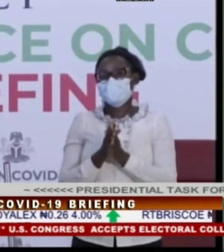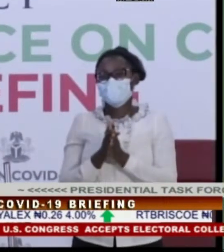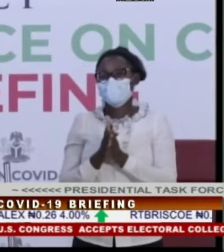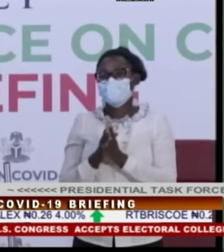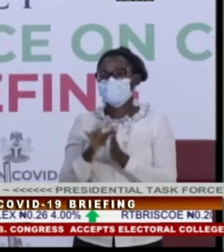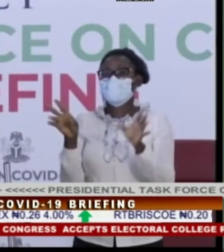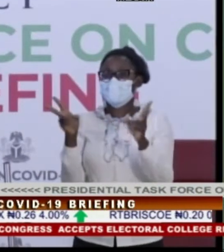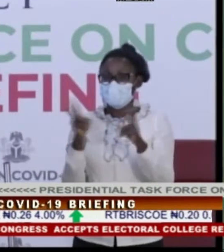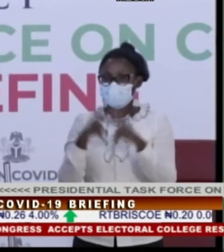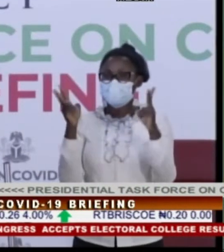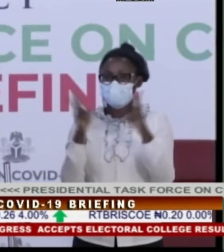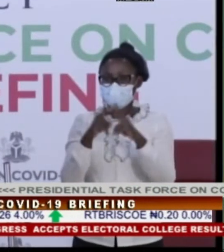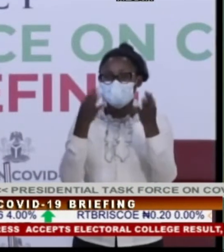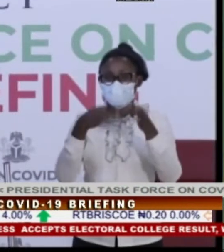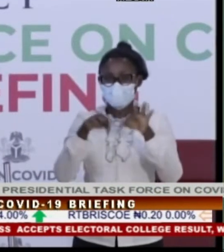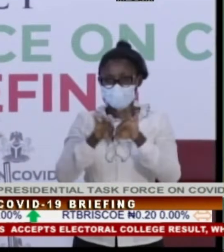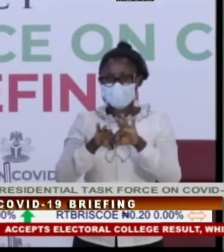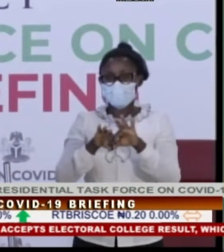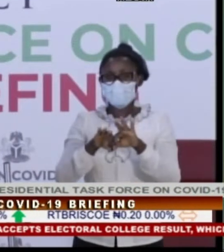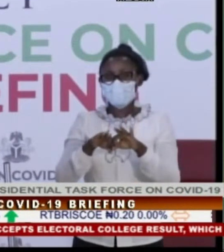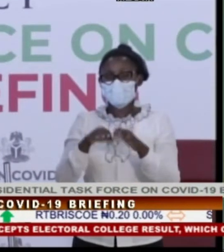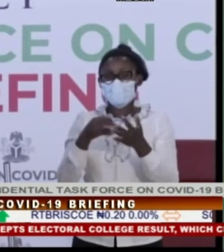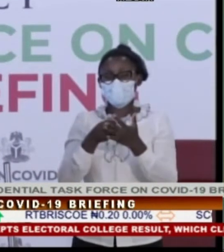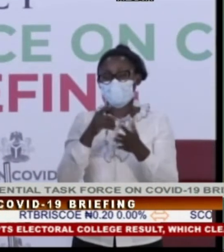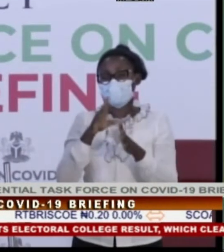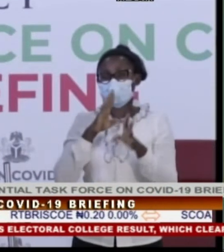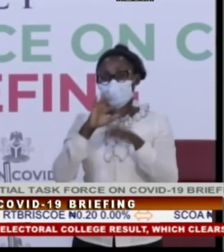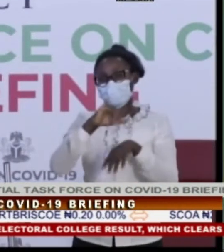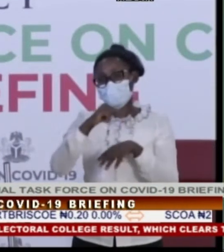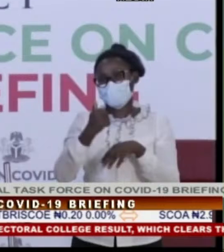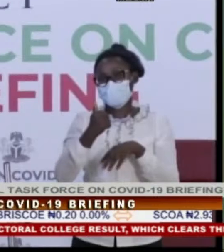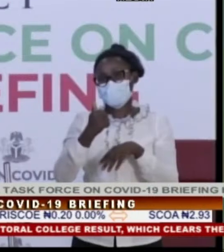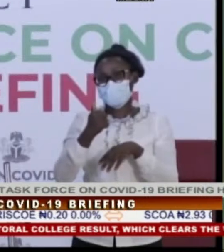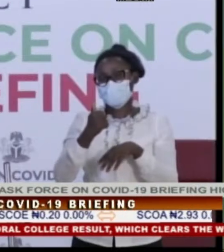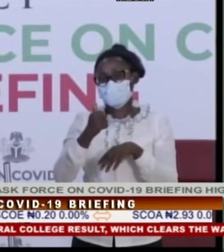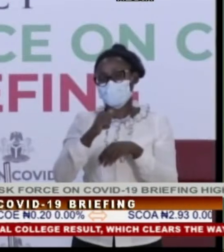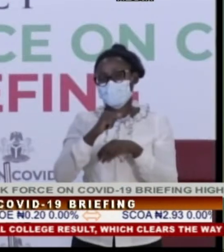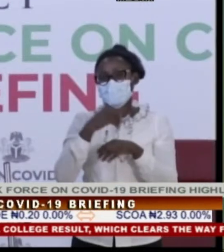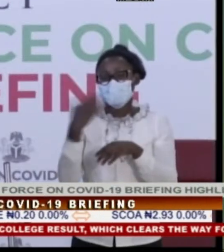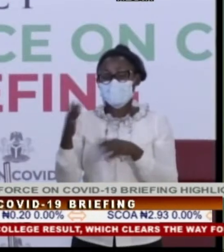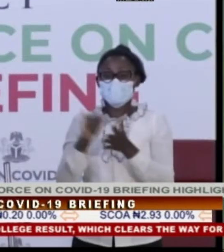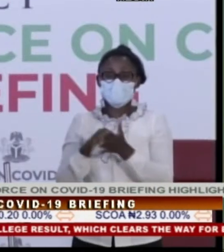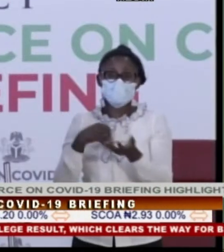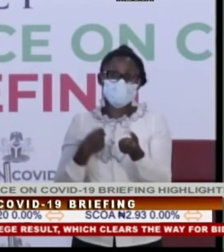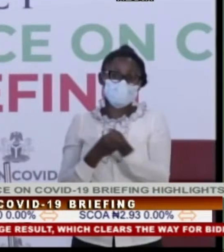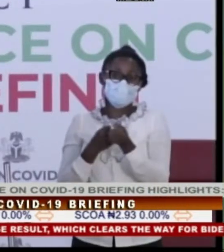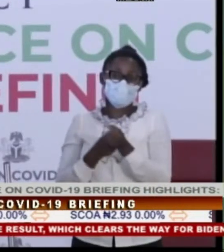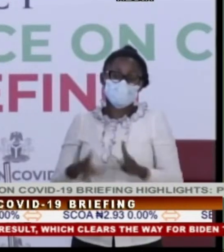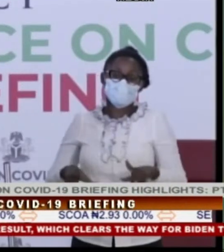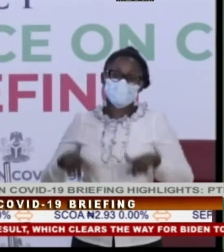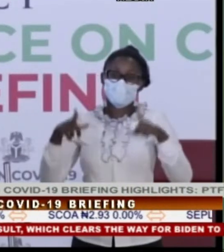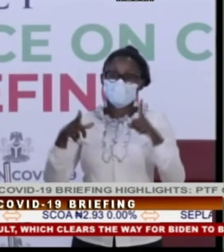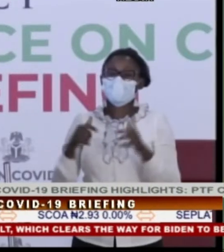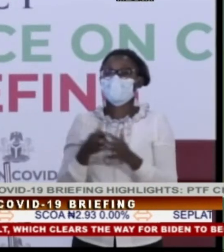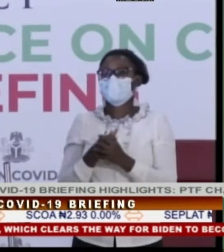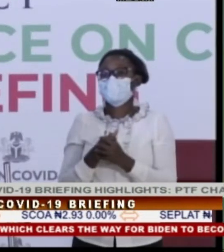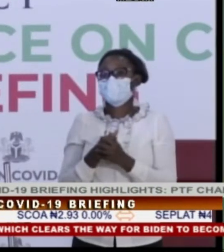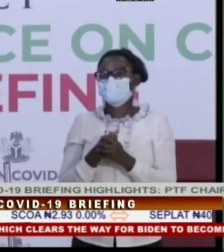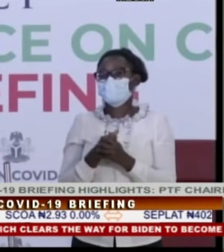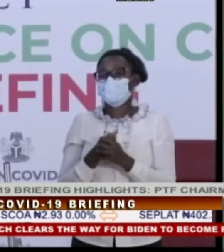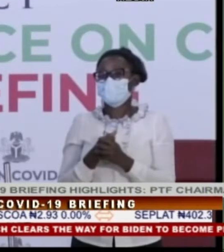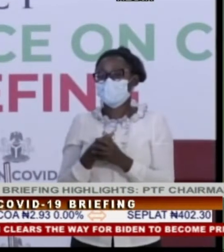It's very, very important before you even talk about the other gadgets that will support life in case there are failures of